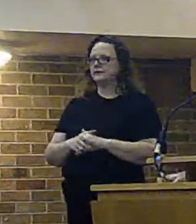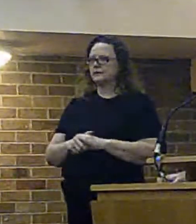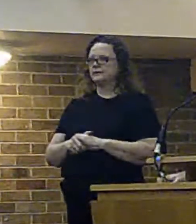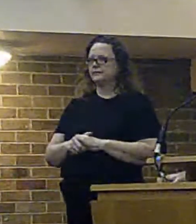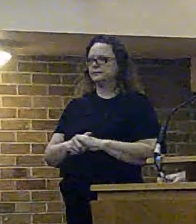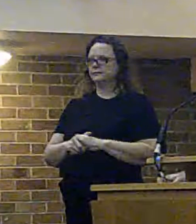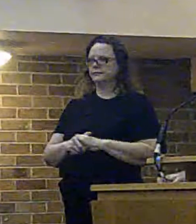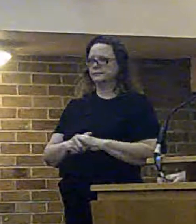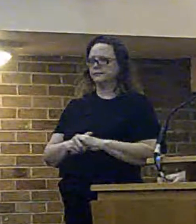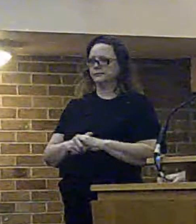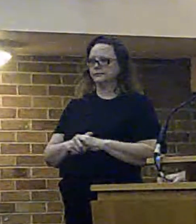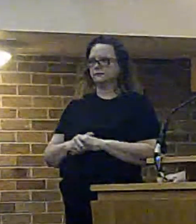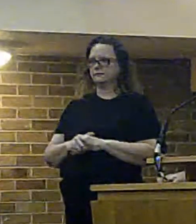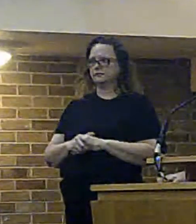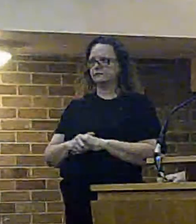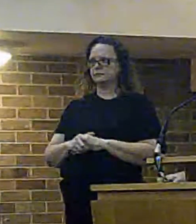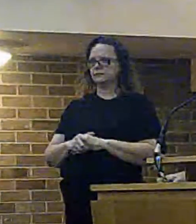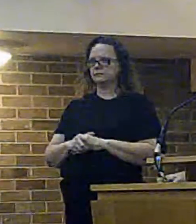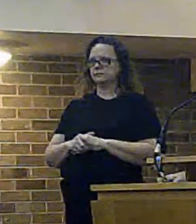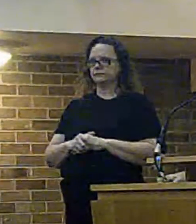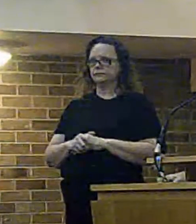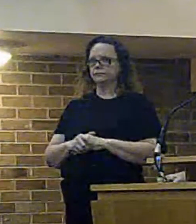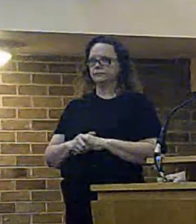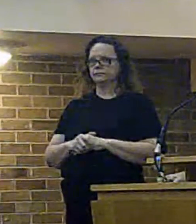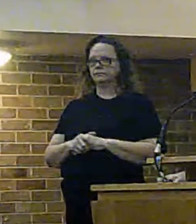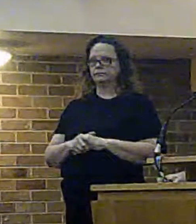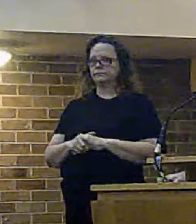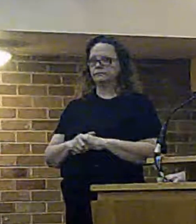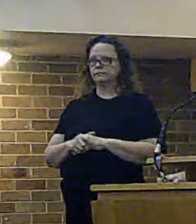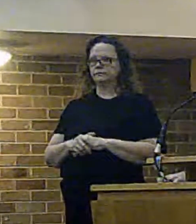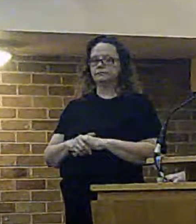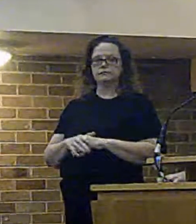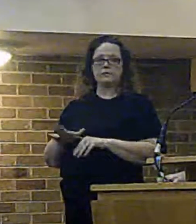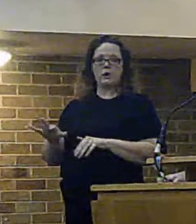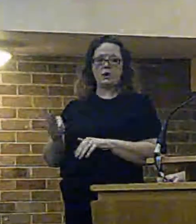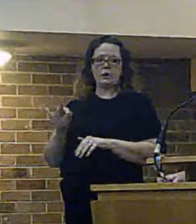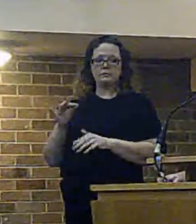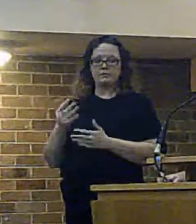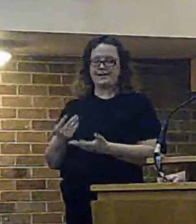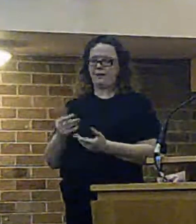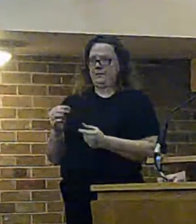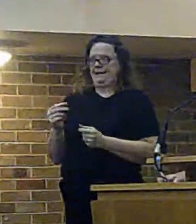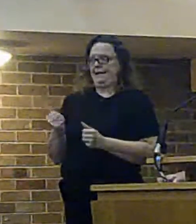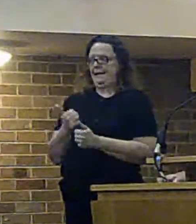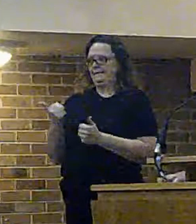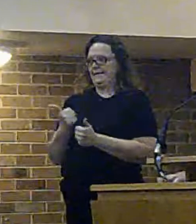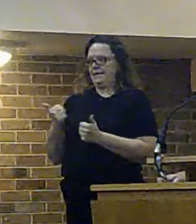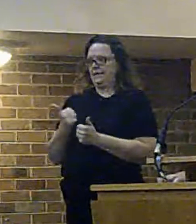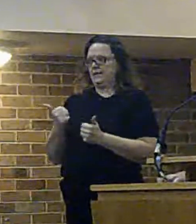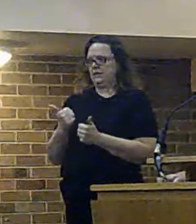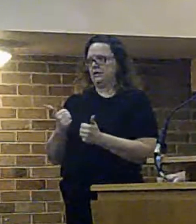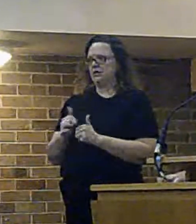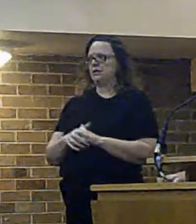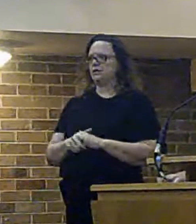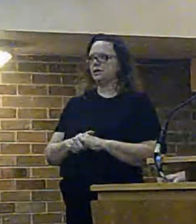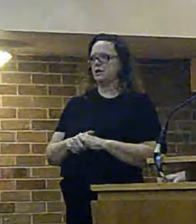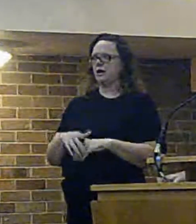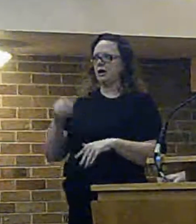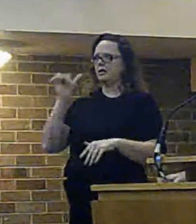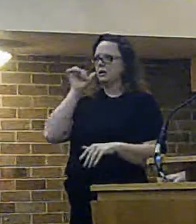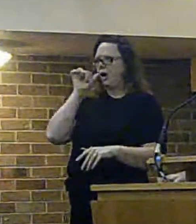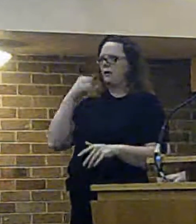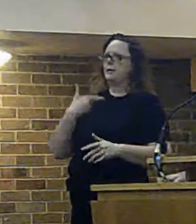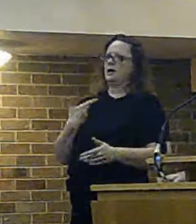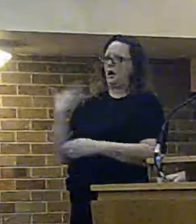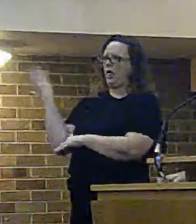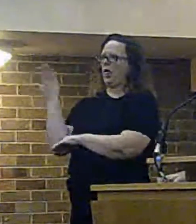Thanks, Greg. So specific to the option, and we are nearly finished now, so I'm conscious of that. I've been speaking for quite a